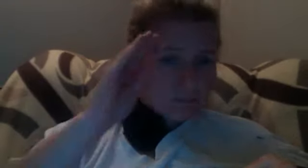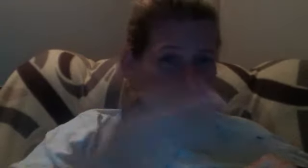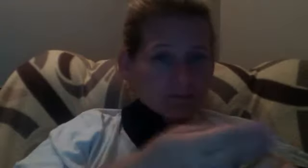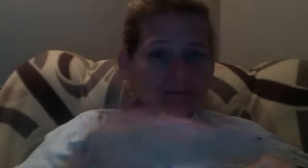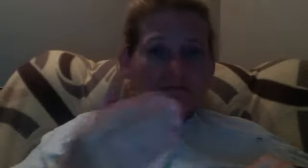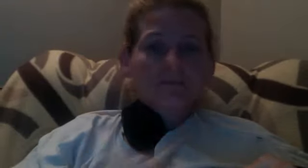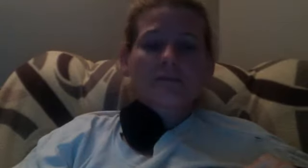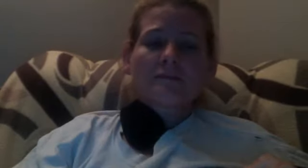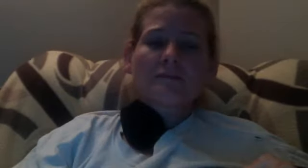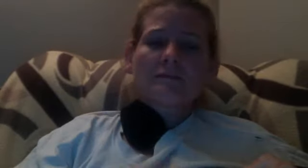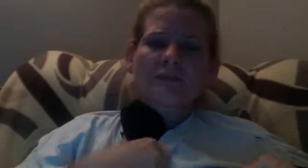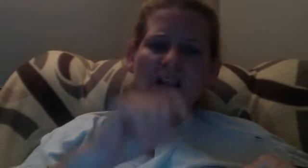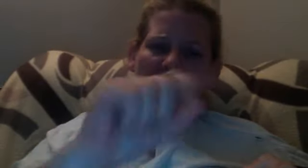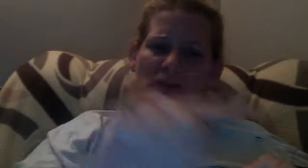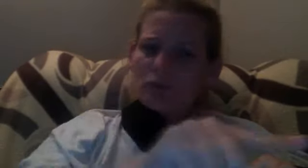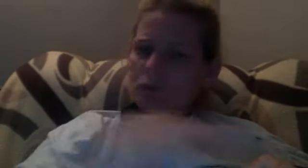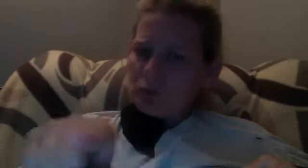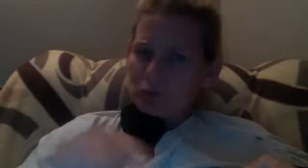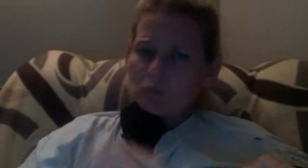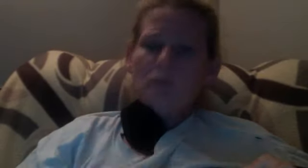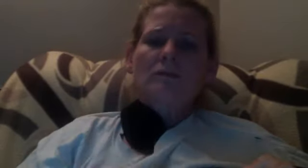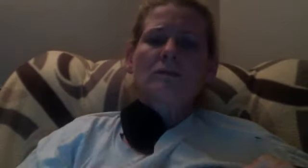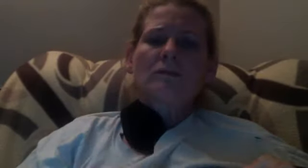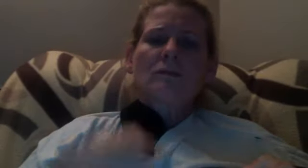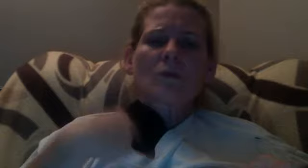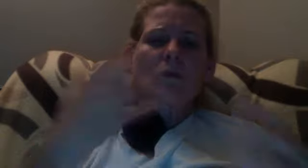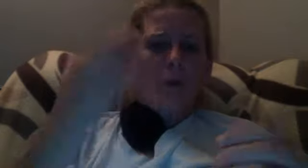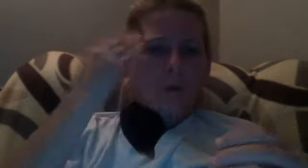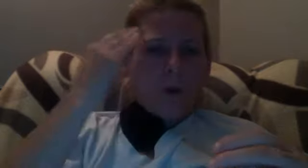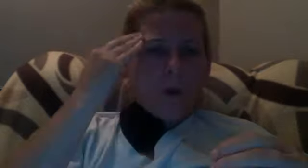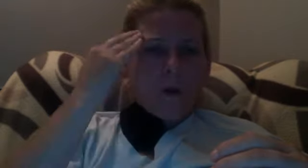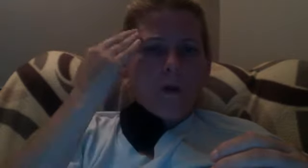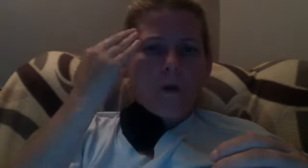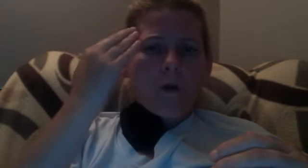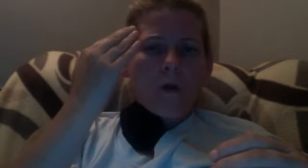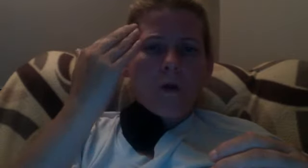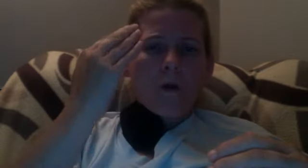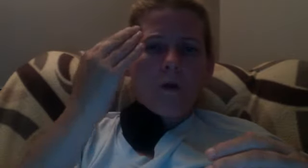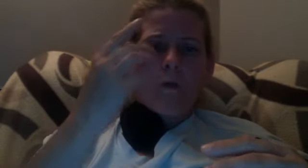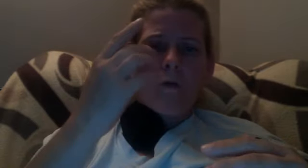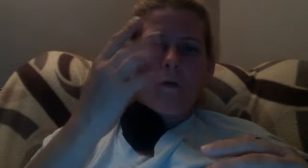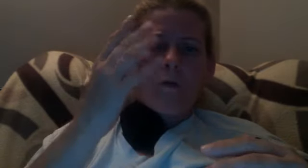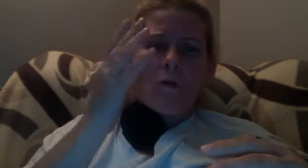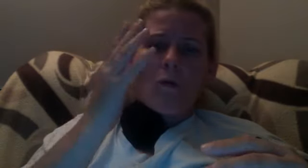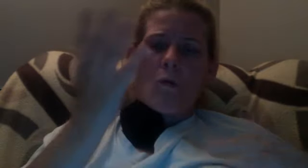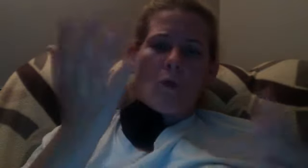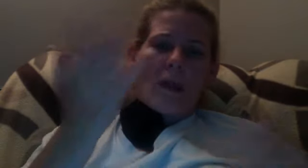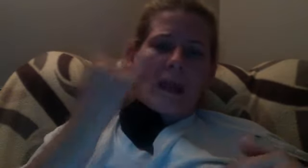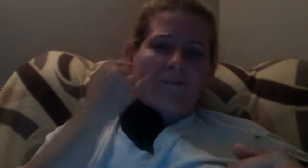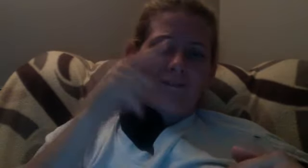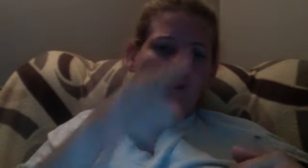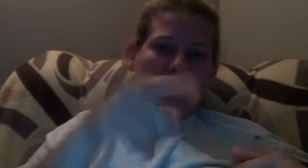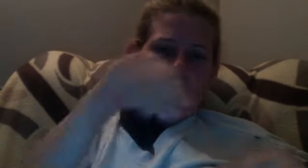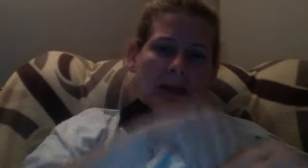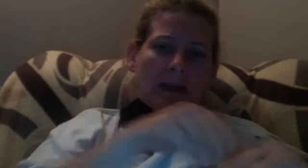come to any Verizon store and choose from the largest selection of 4G LTE devices anywhere. Verizon has the most 4G LTE coverage and